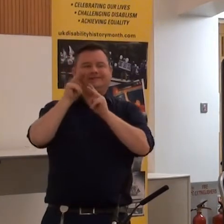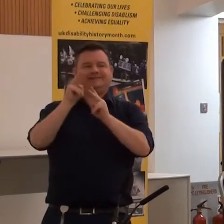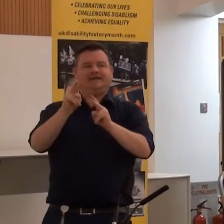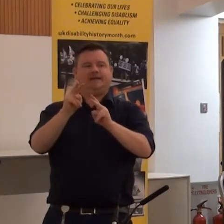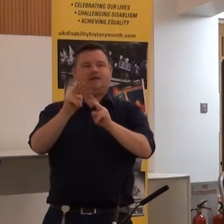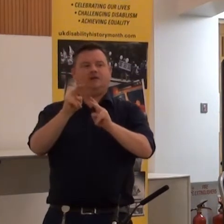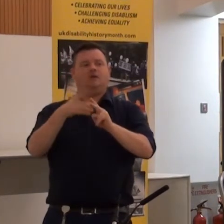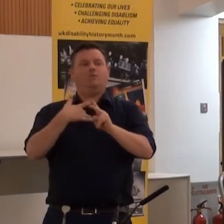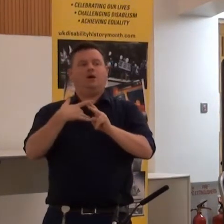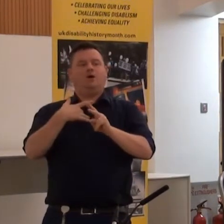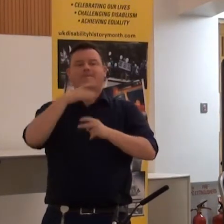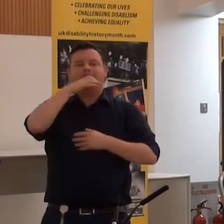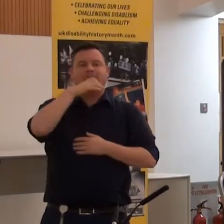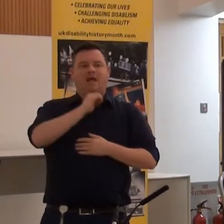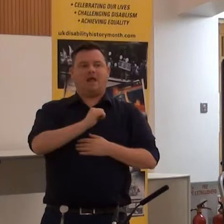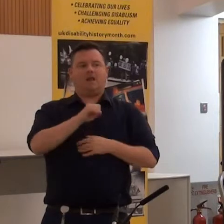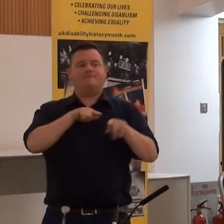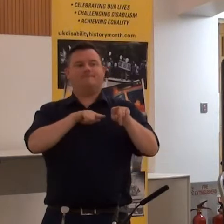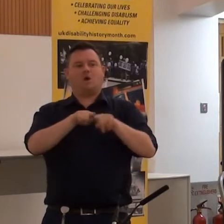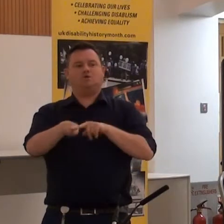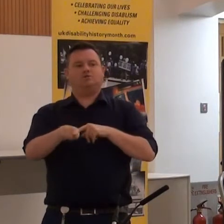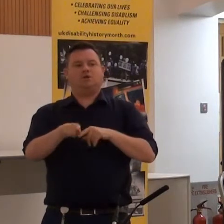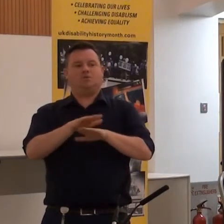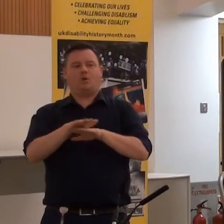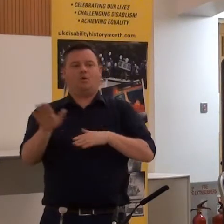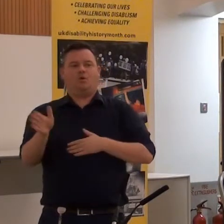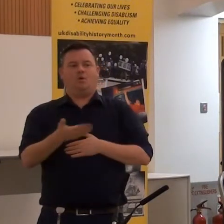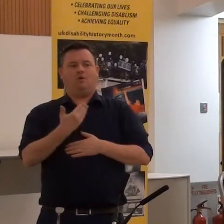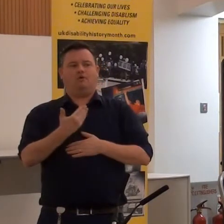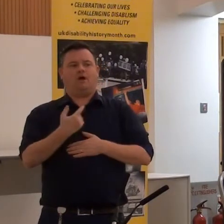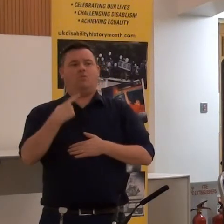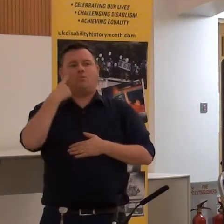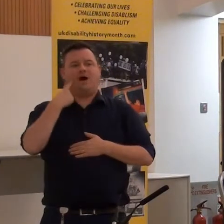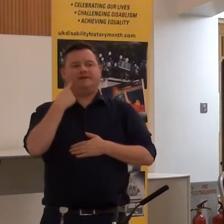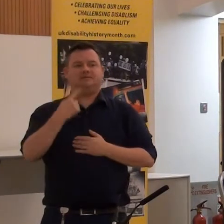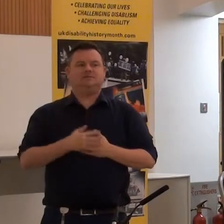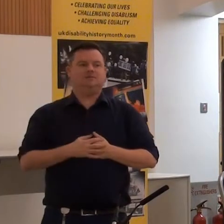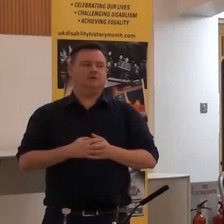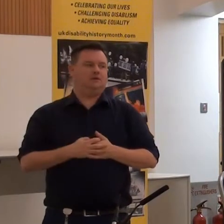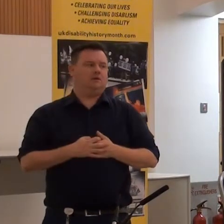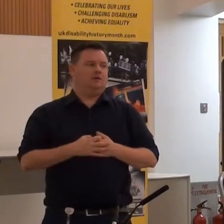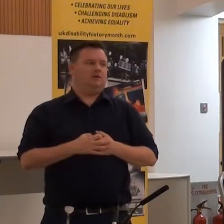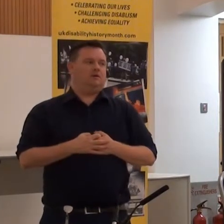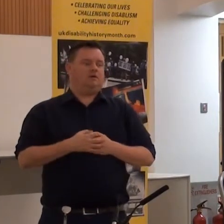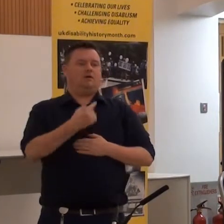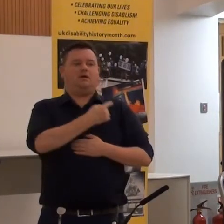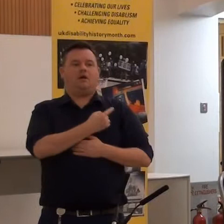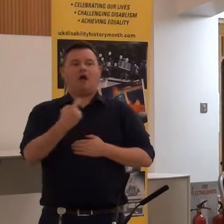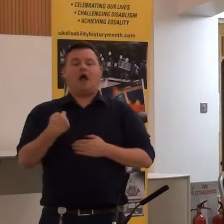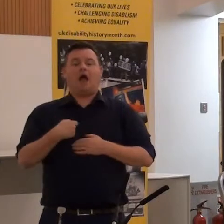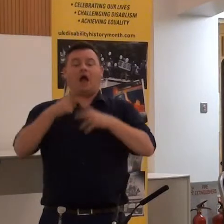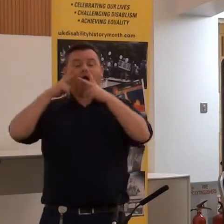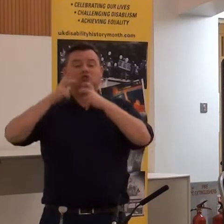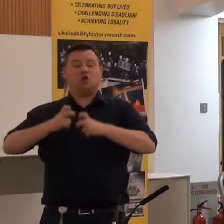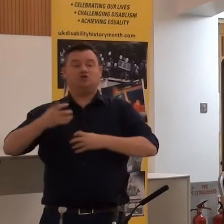pictures were male, mostly, but not all. And I wonder if that's correct. I searched for women and I